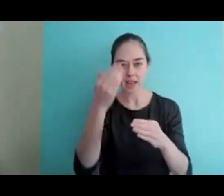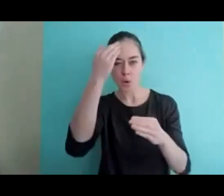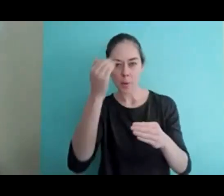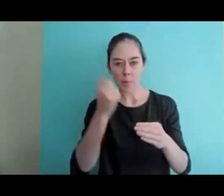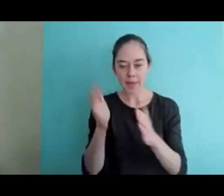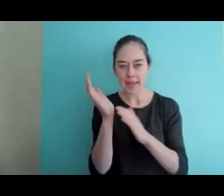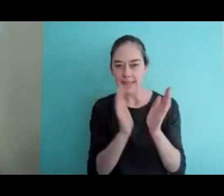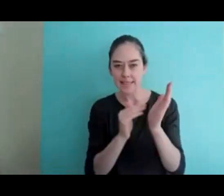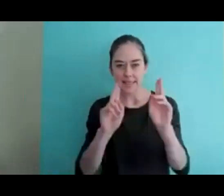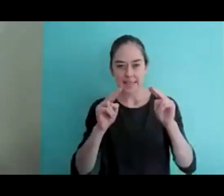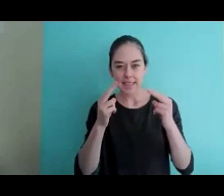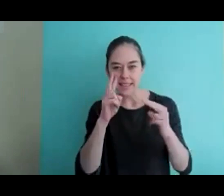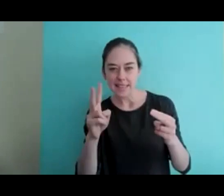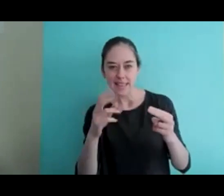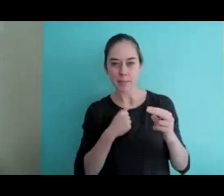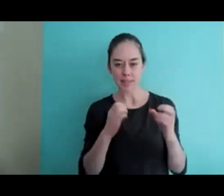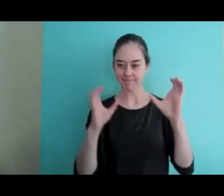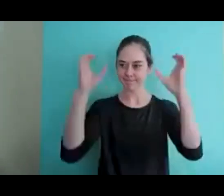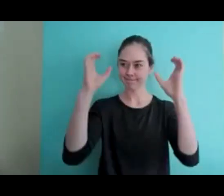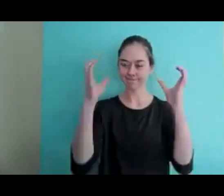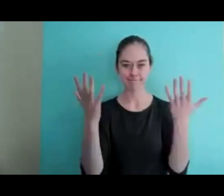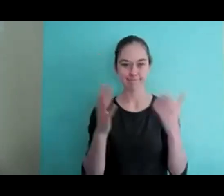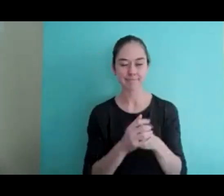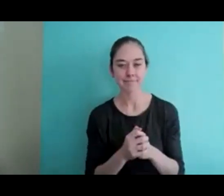kind of going out of the screen a little bit.